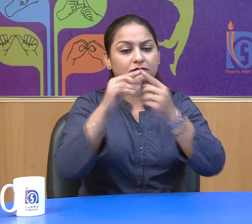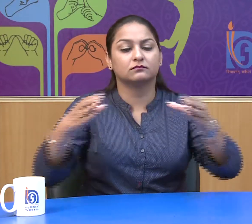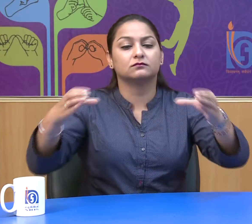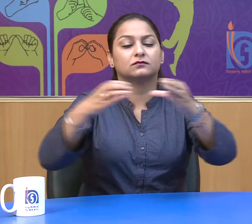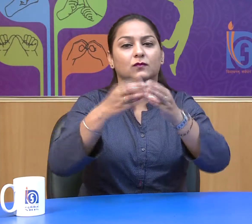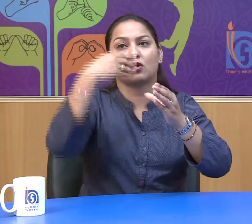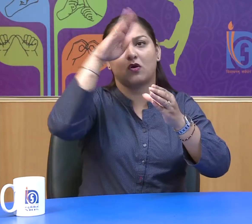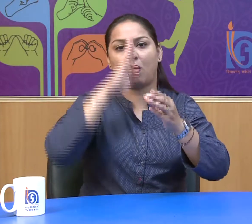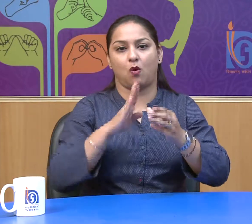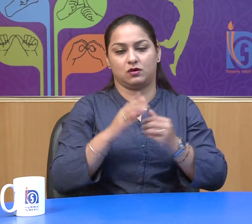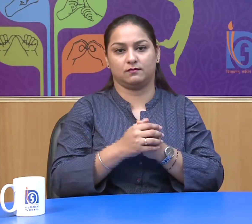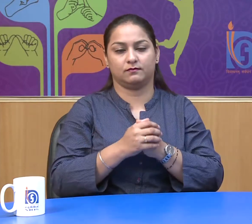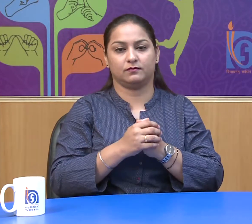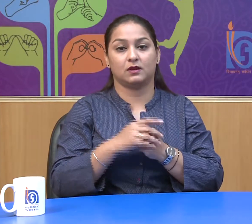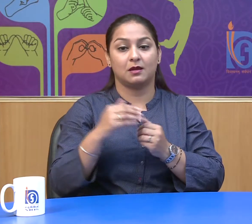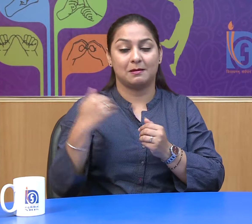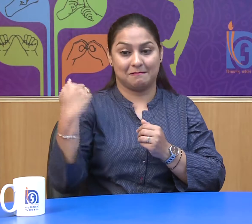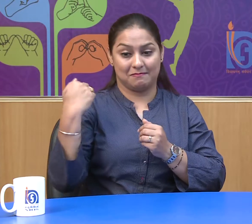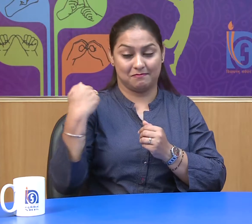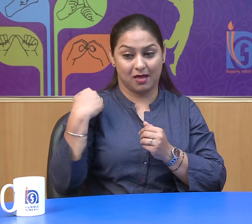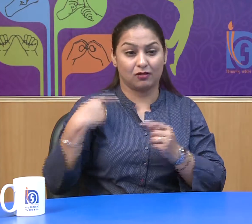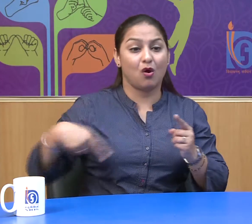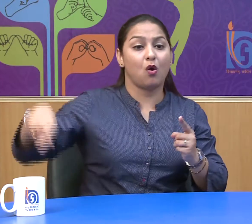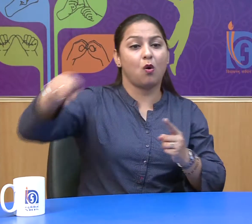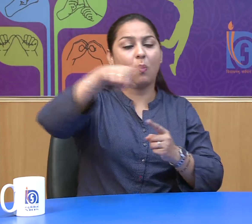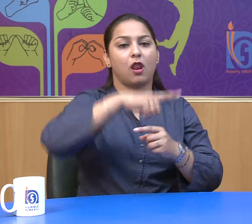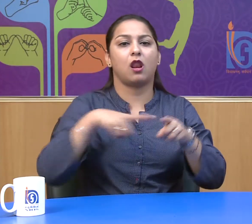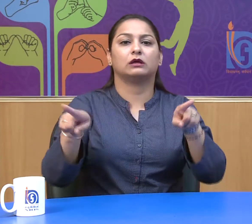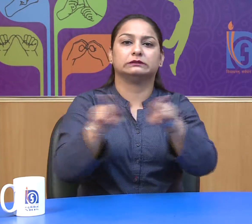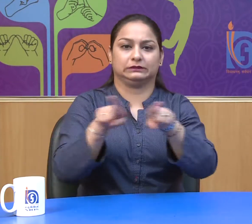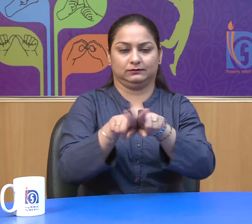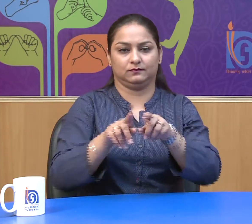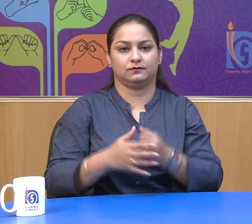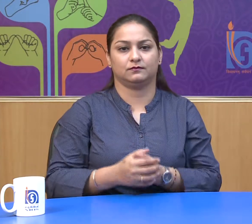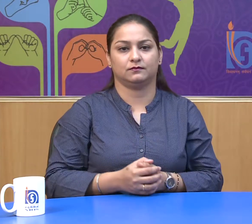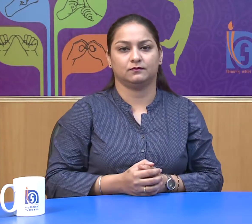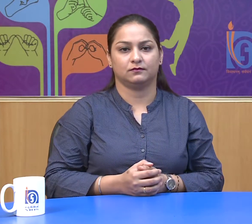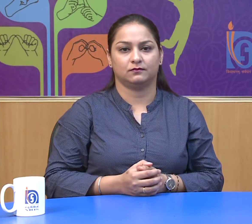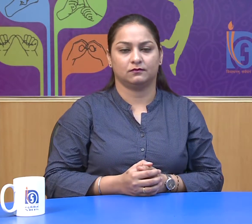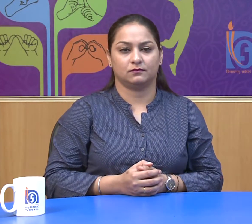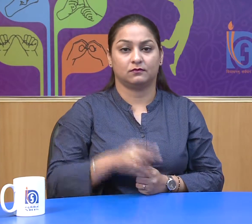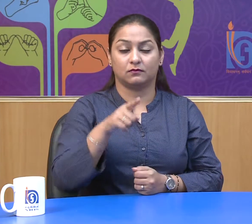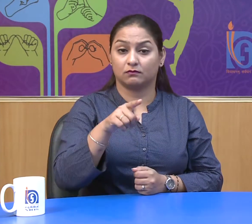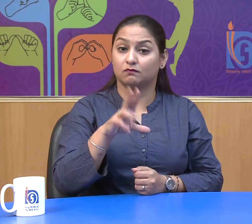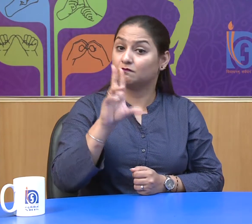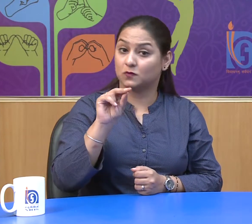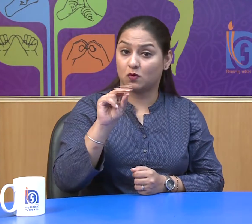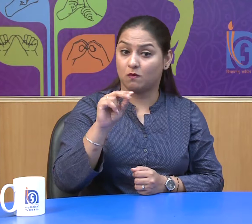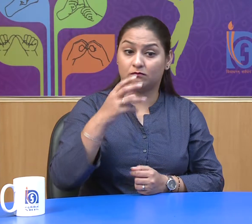God and brotherhood of all human beings. It did not discriminate